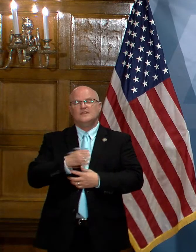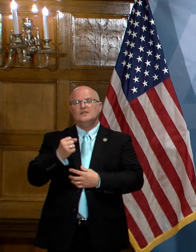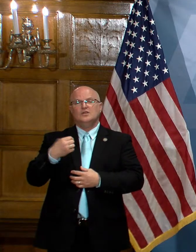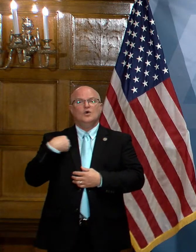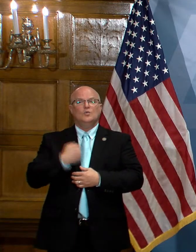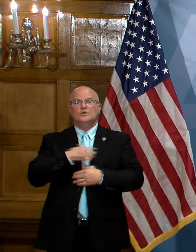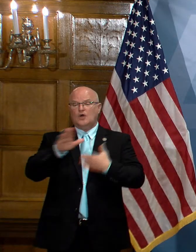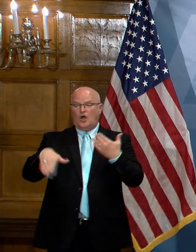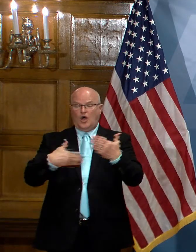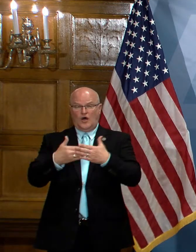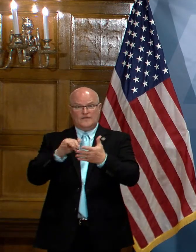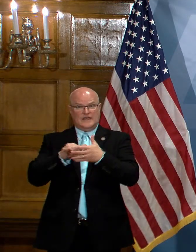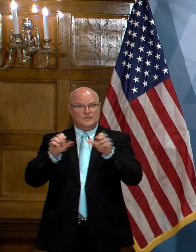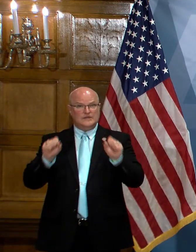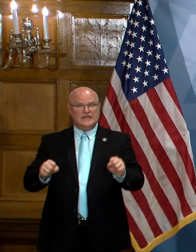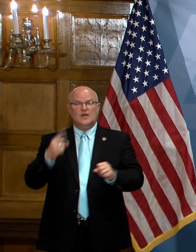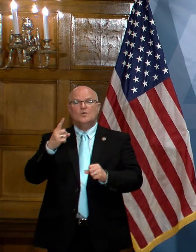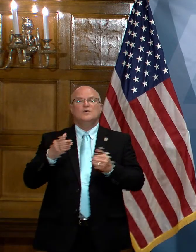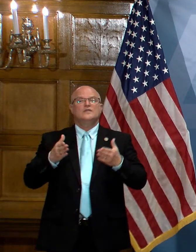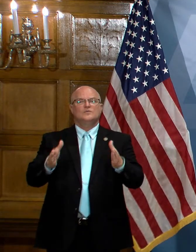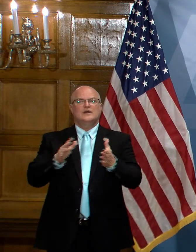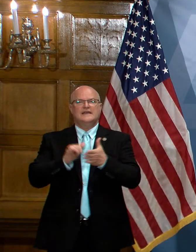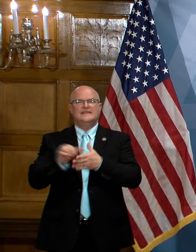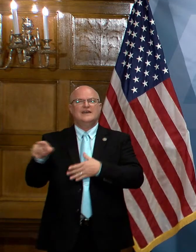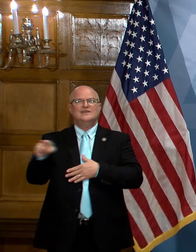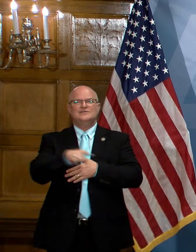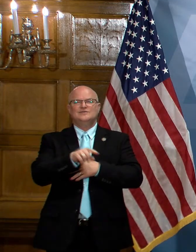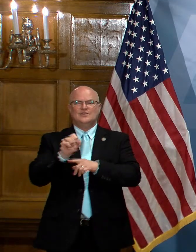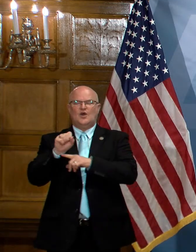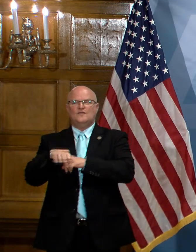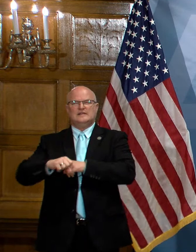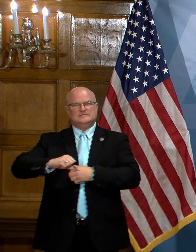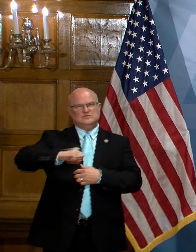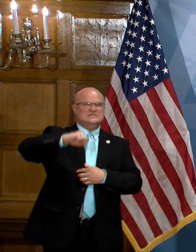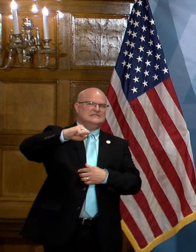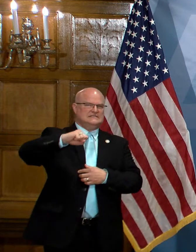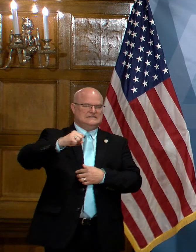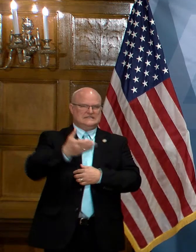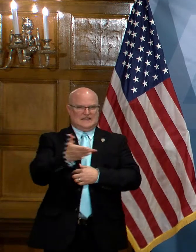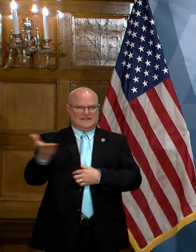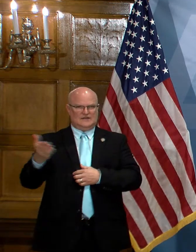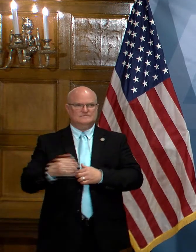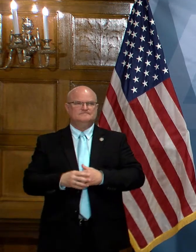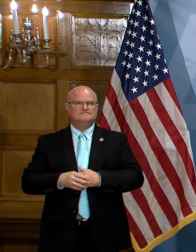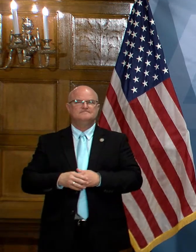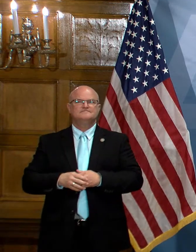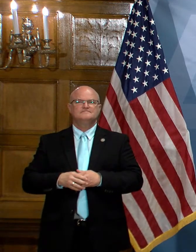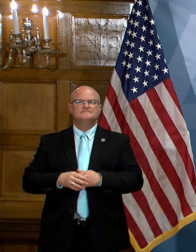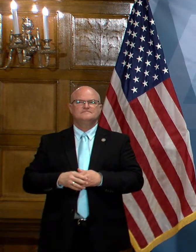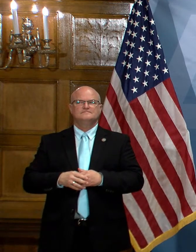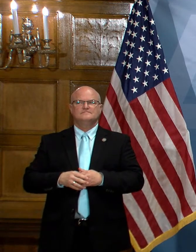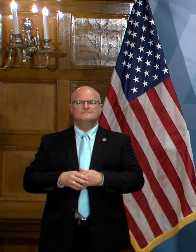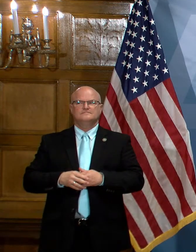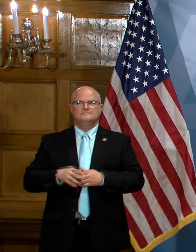we're doing all of that, and that's one of the ways that you can overcome the resistance that's out there.